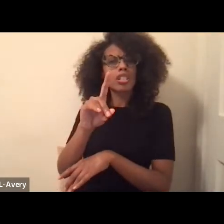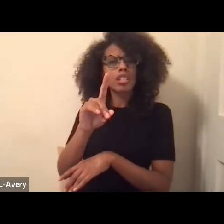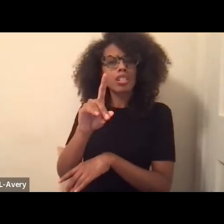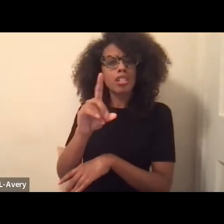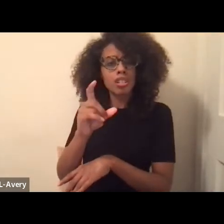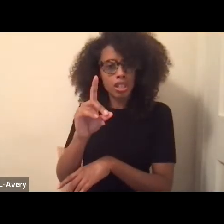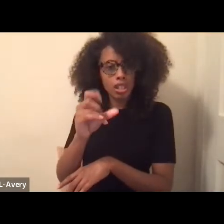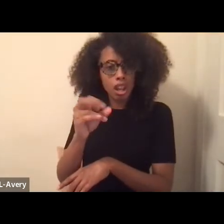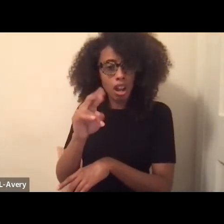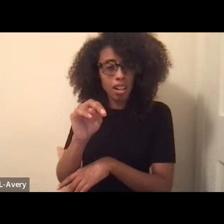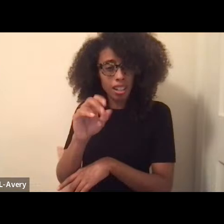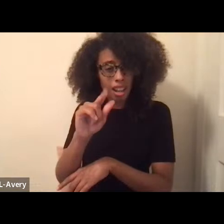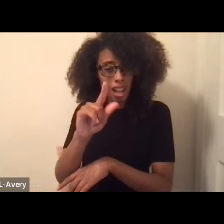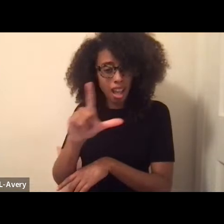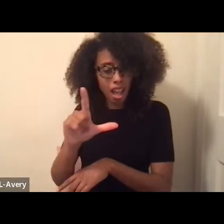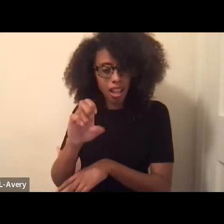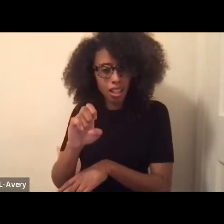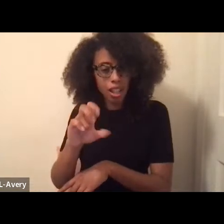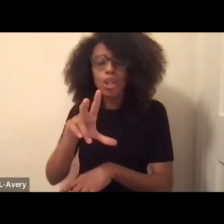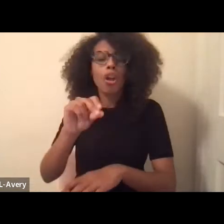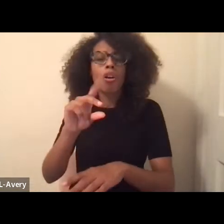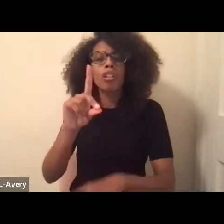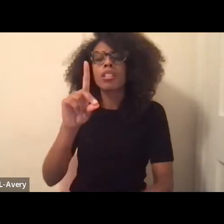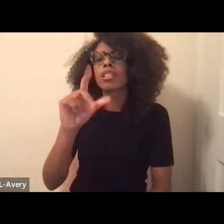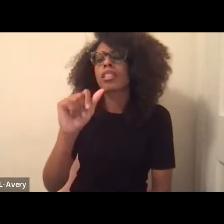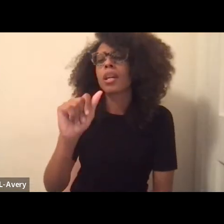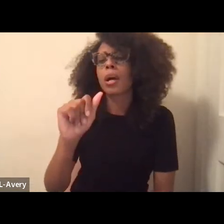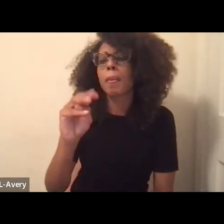that Damali? Sorry, that's why I need these glasses.